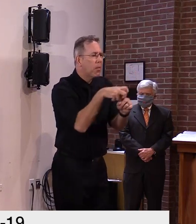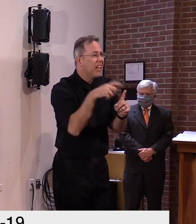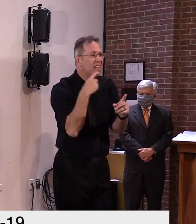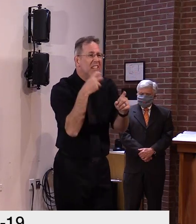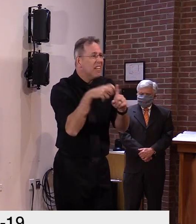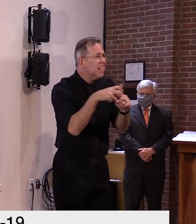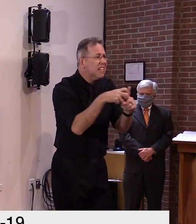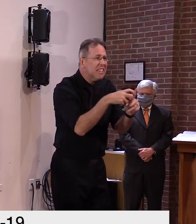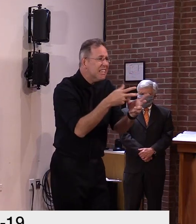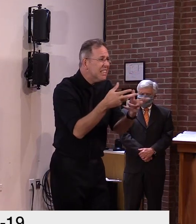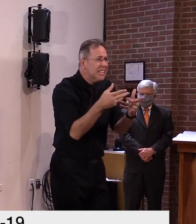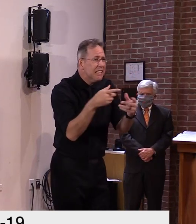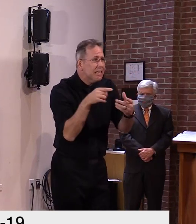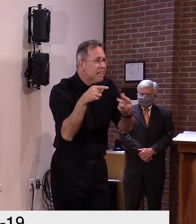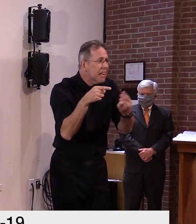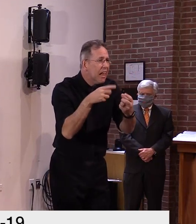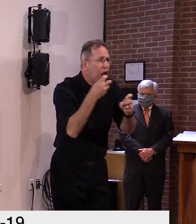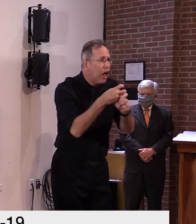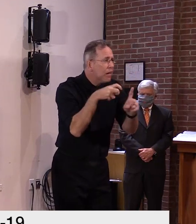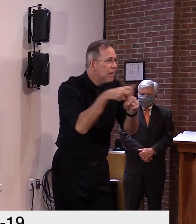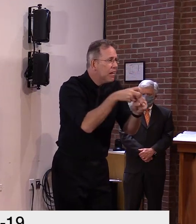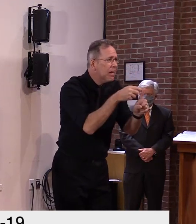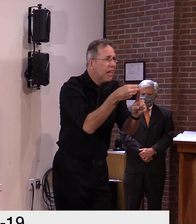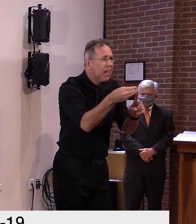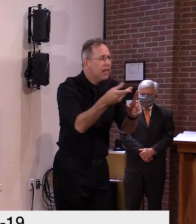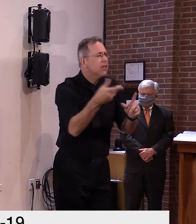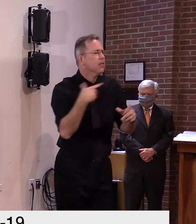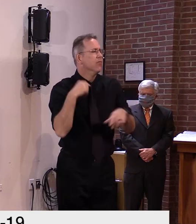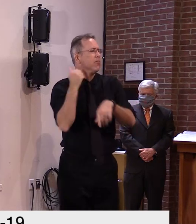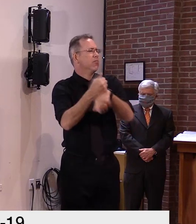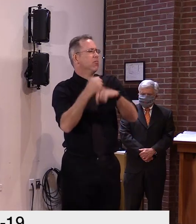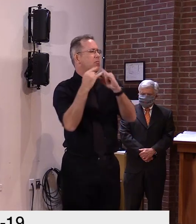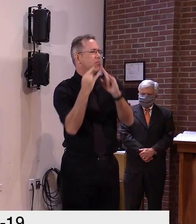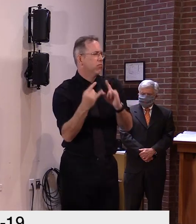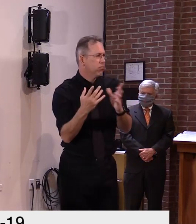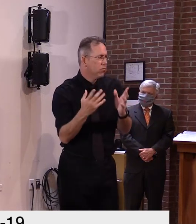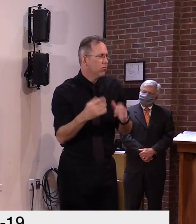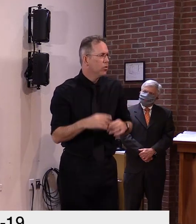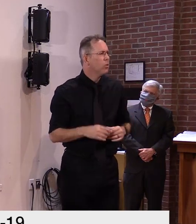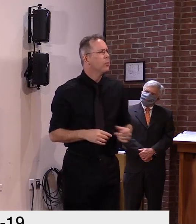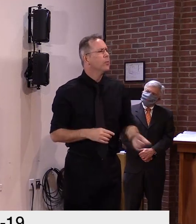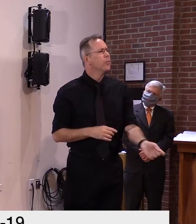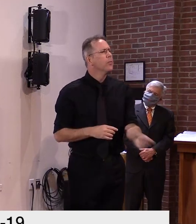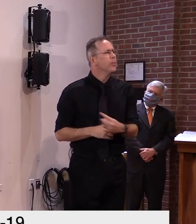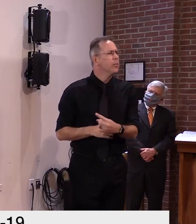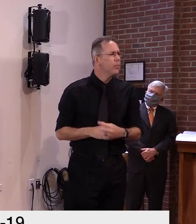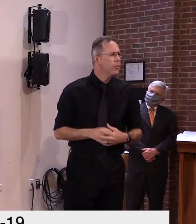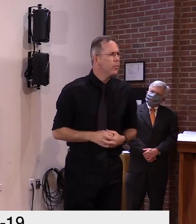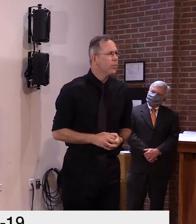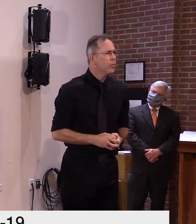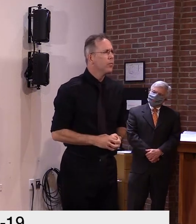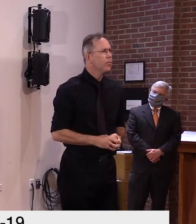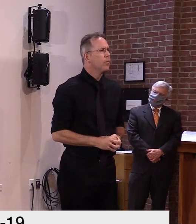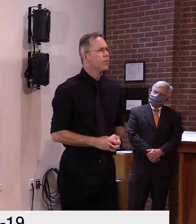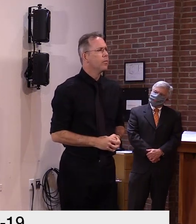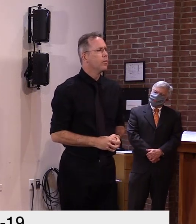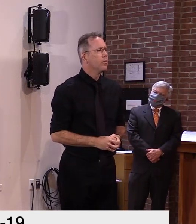I guess probably the better clarifying question for me at this point then is, when did you first become aware of these, this cluster connected to